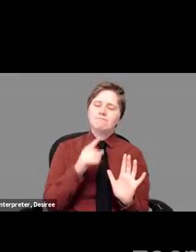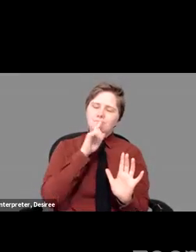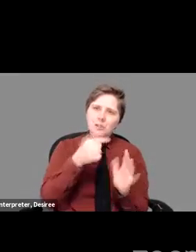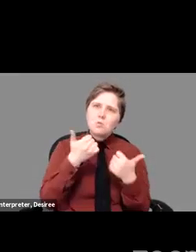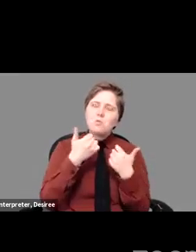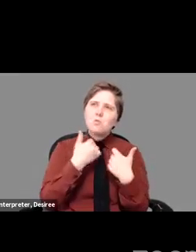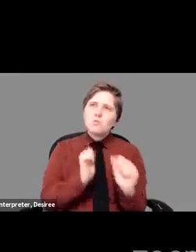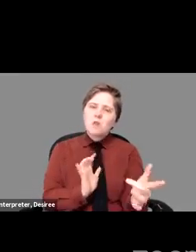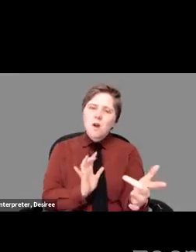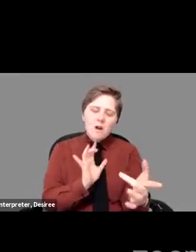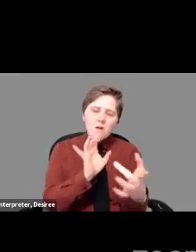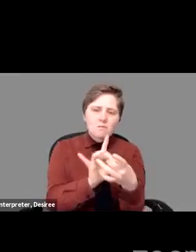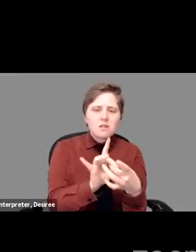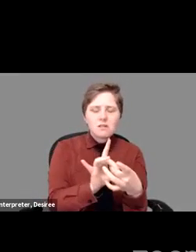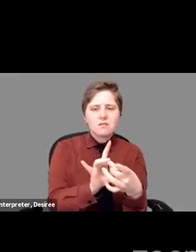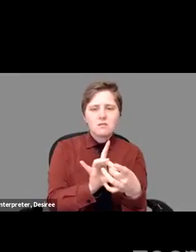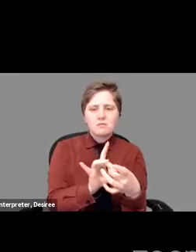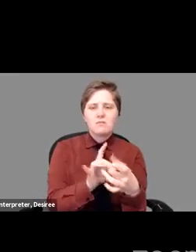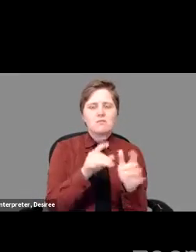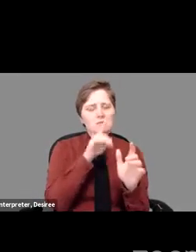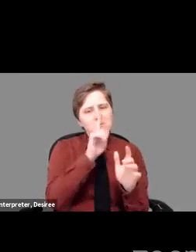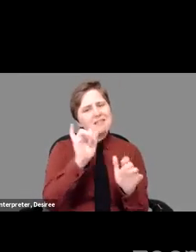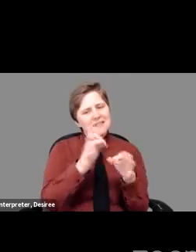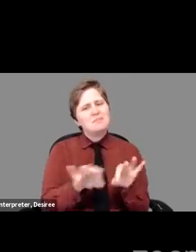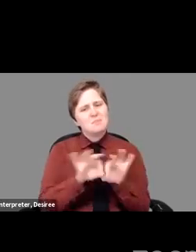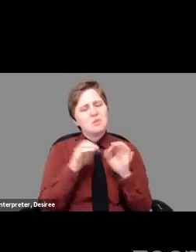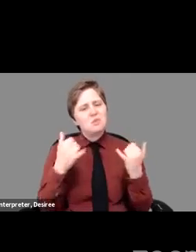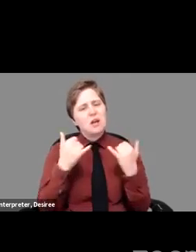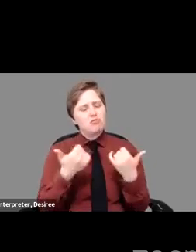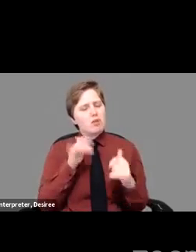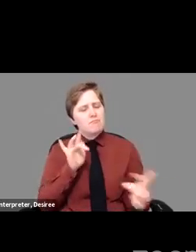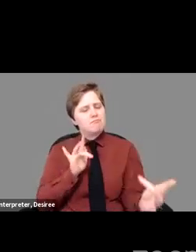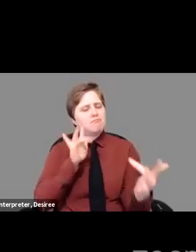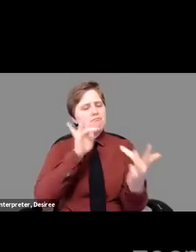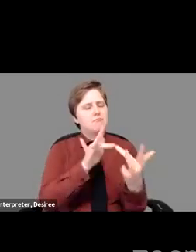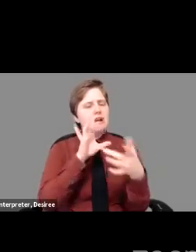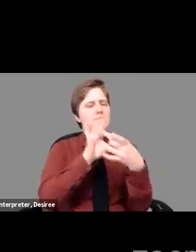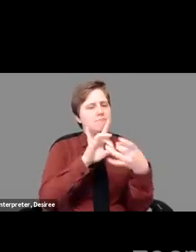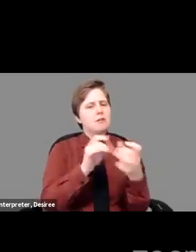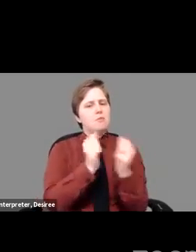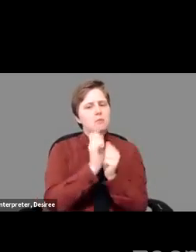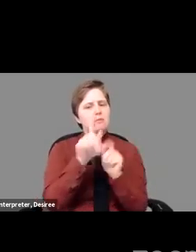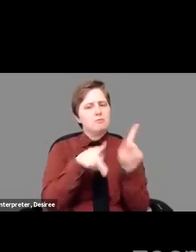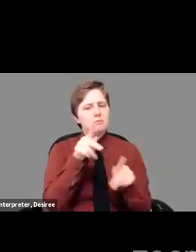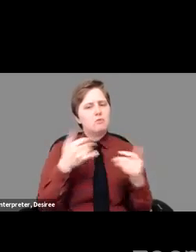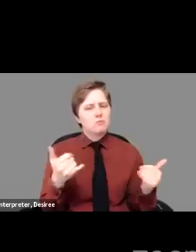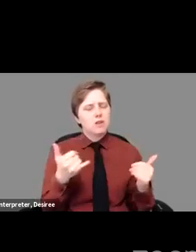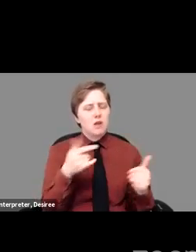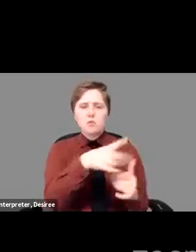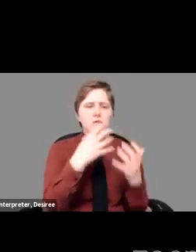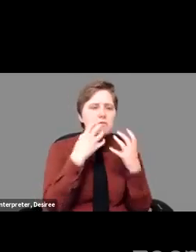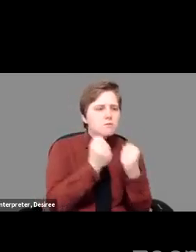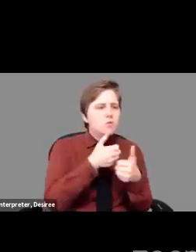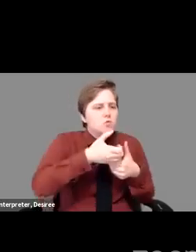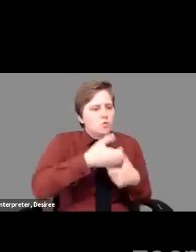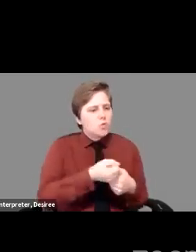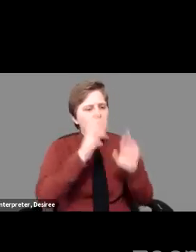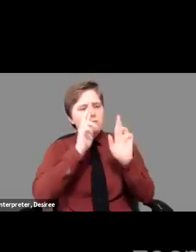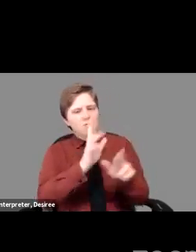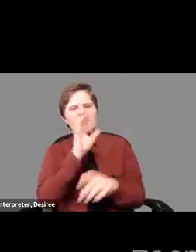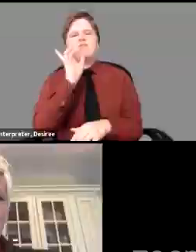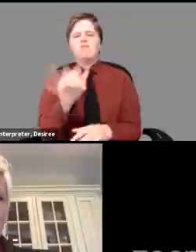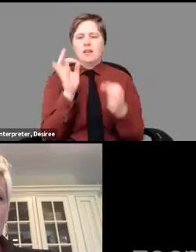reach out to other people is really important during this time, and stay connected with people you love and trust and